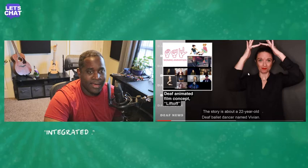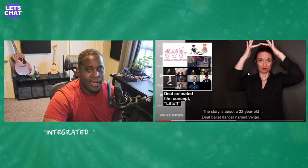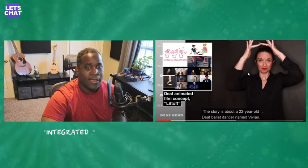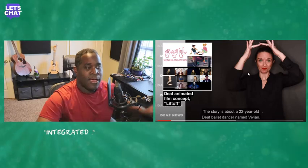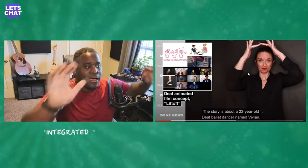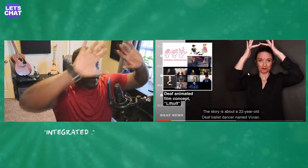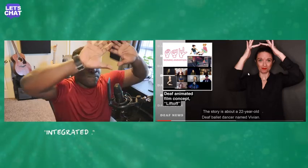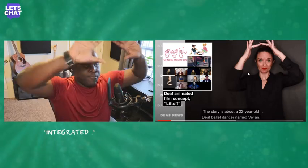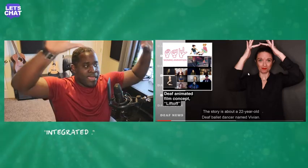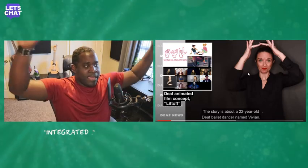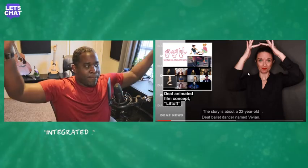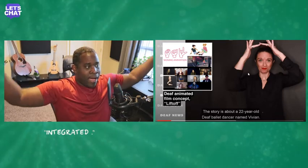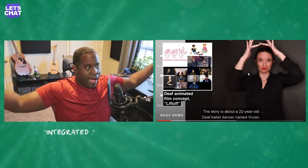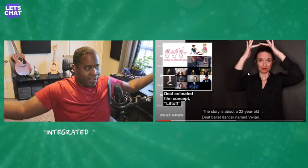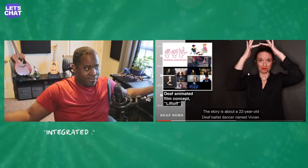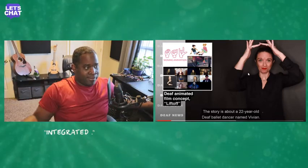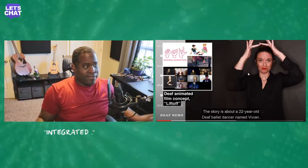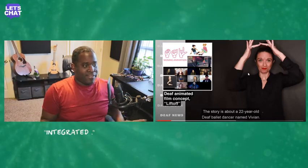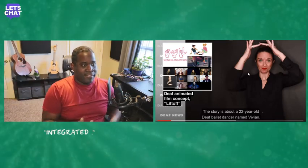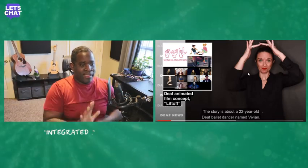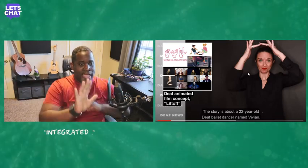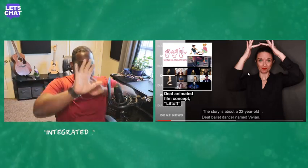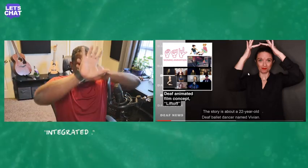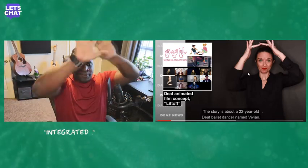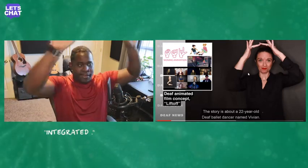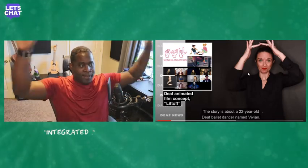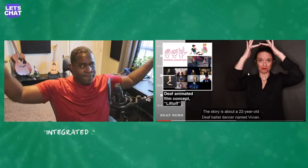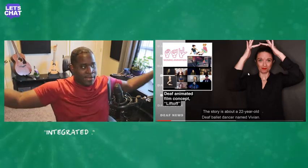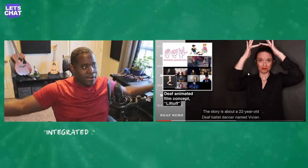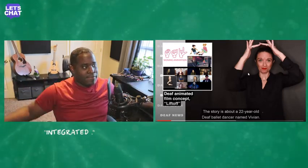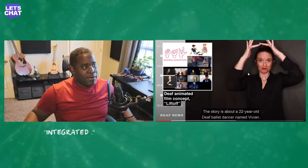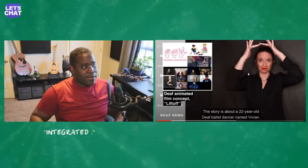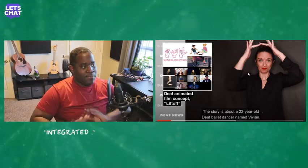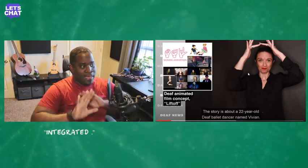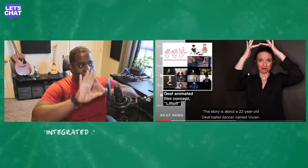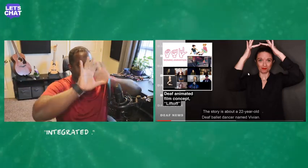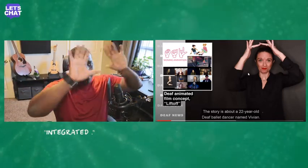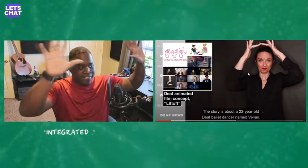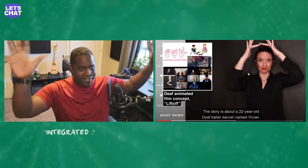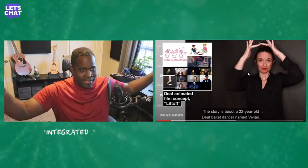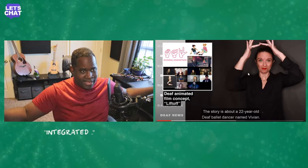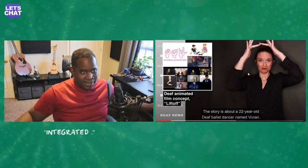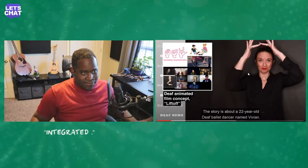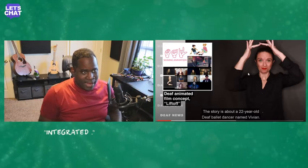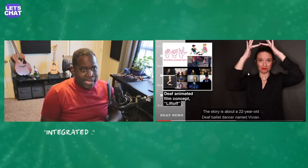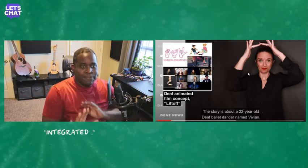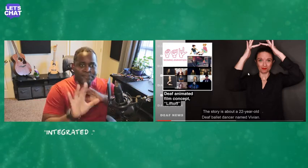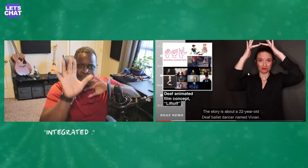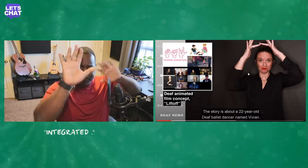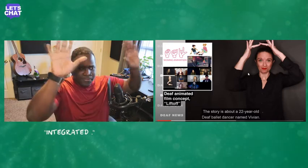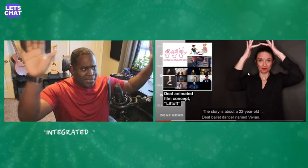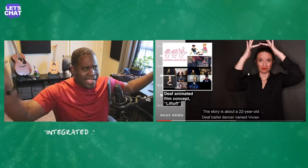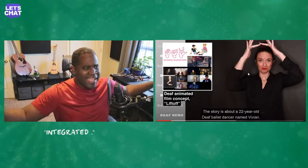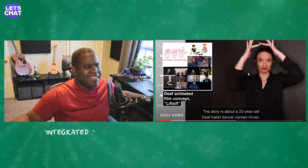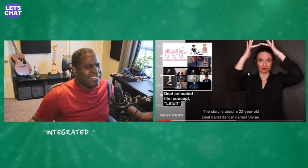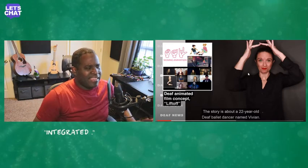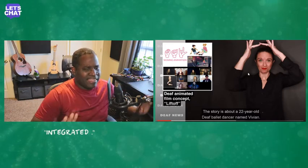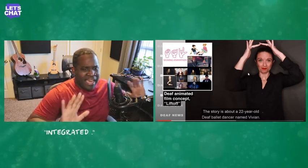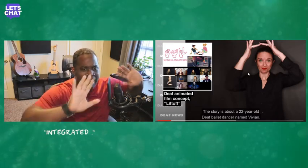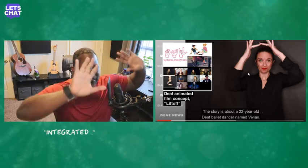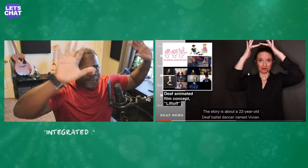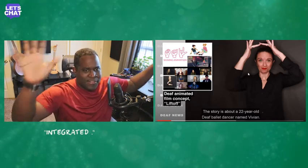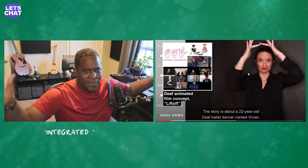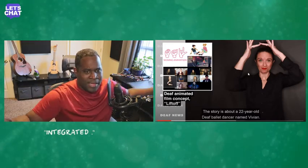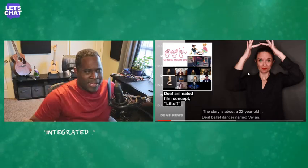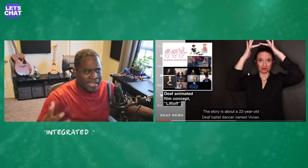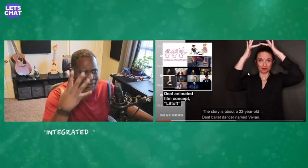And a big box to sign in. A very, very big box to sign in, right? I can see a